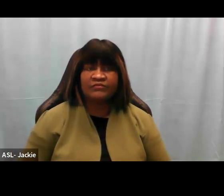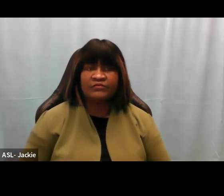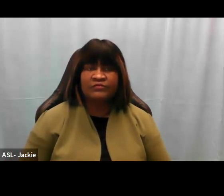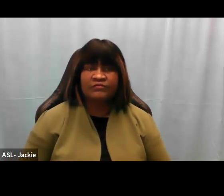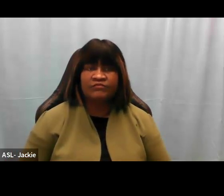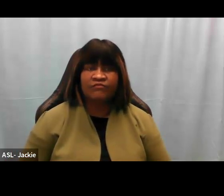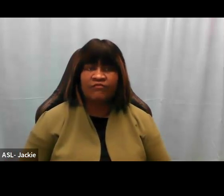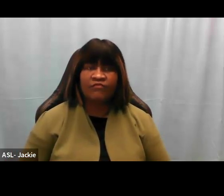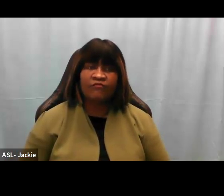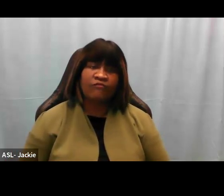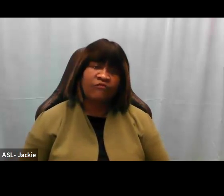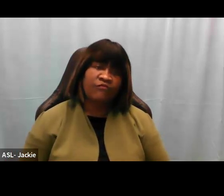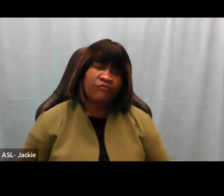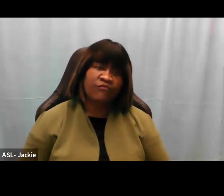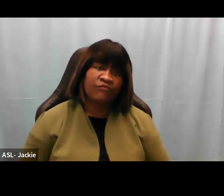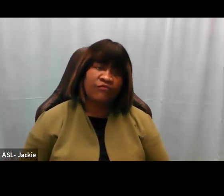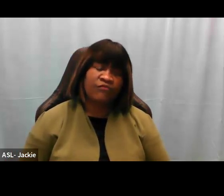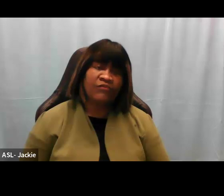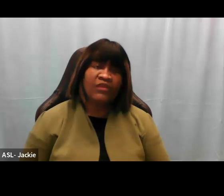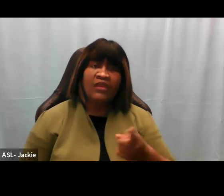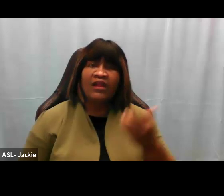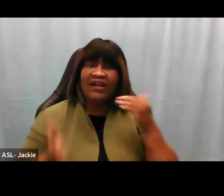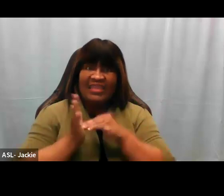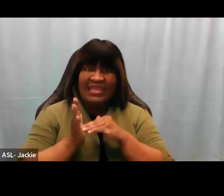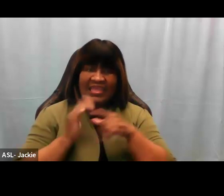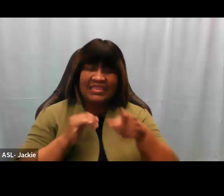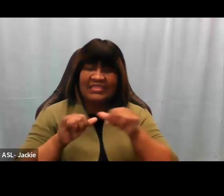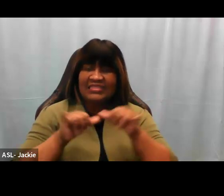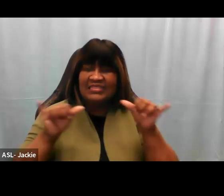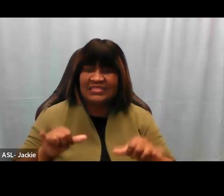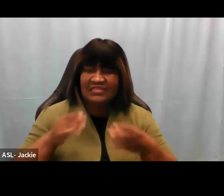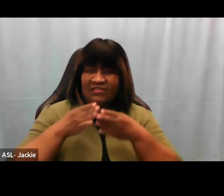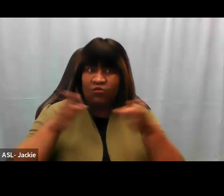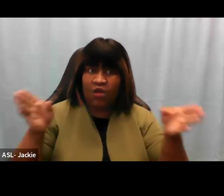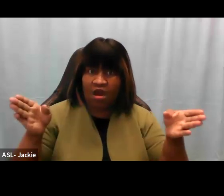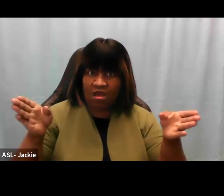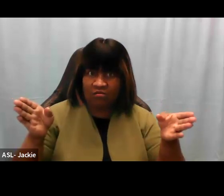All right, and this, again, this is the systems wide level.